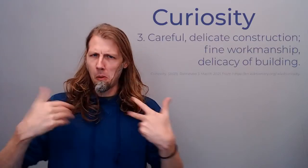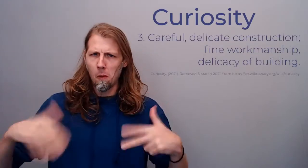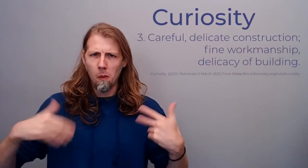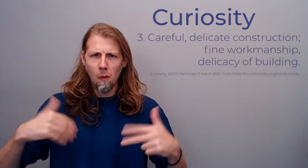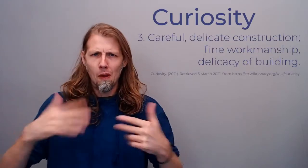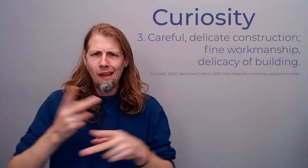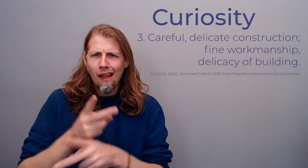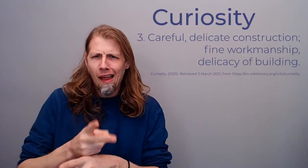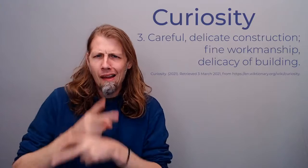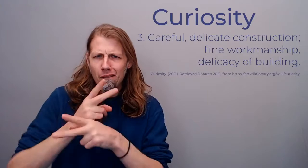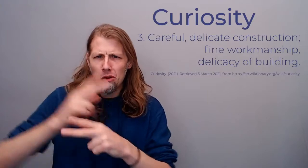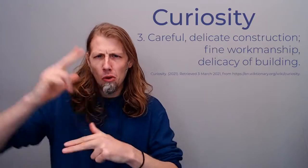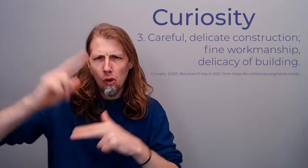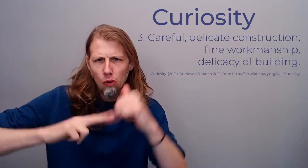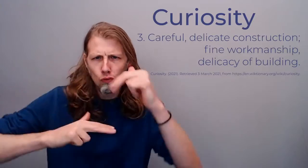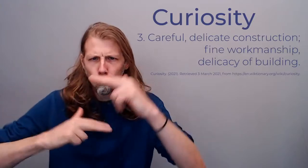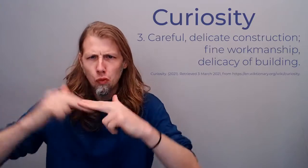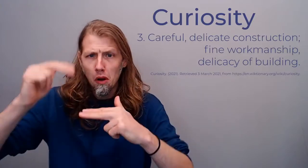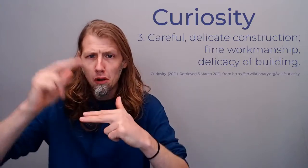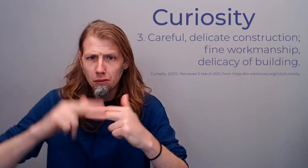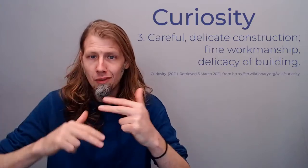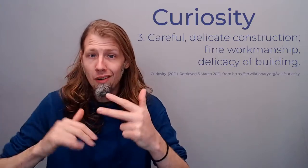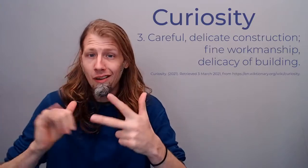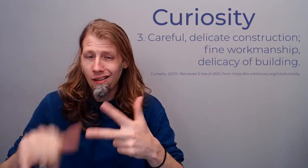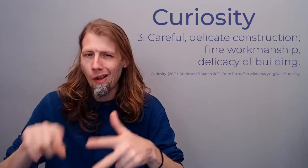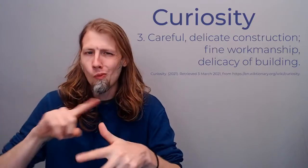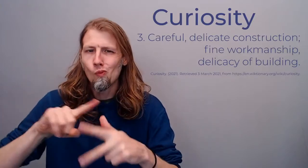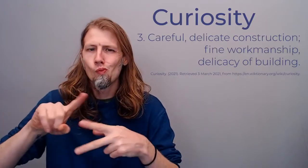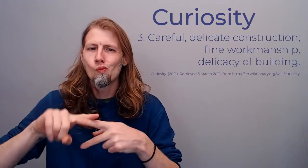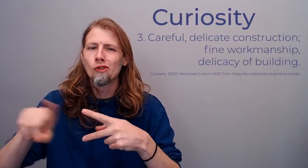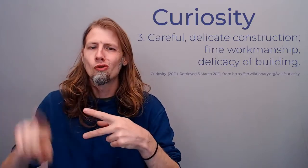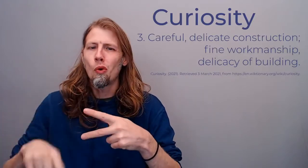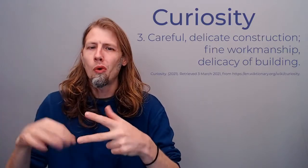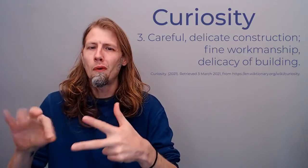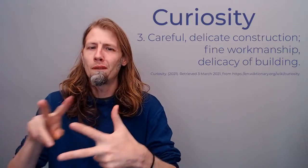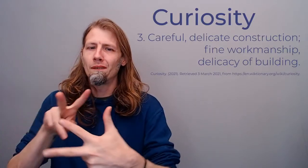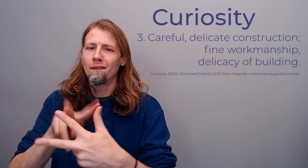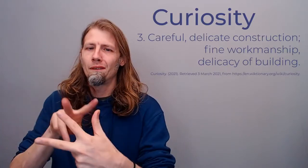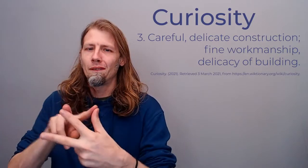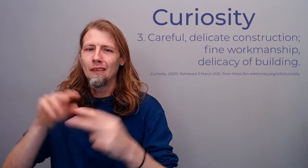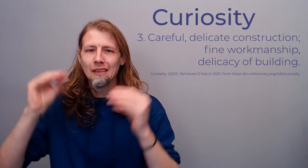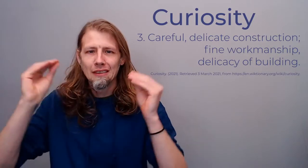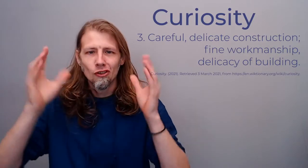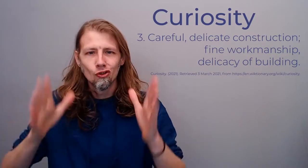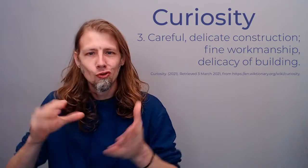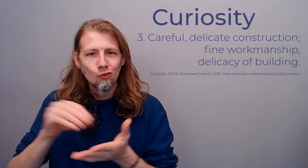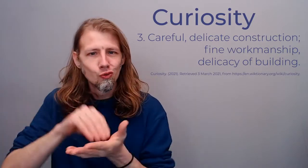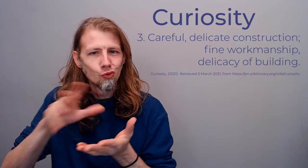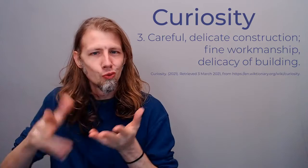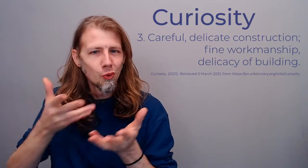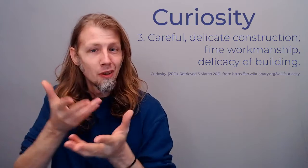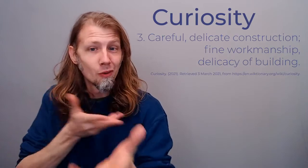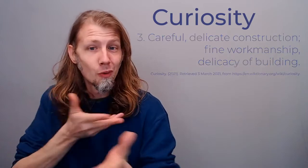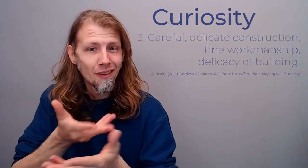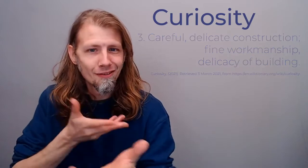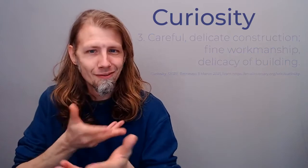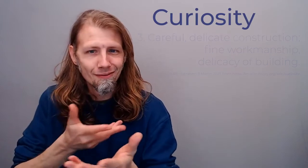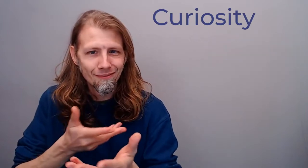about careful, delicate construction, which comes as the result of interaction between students and